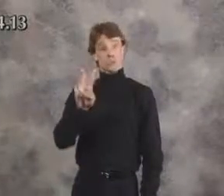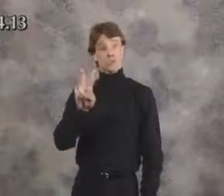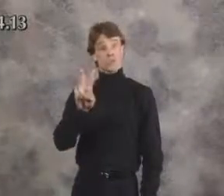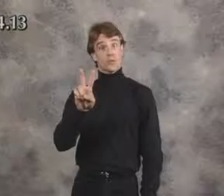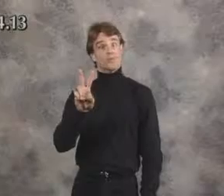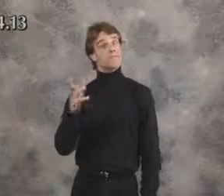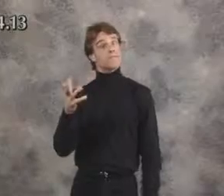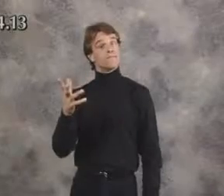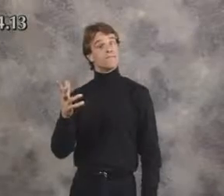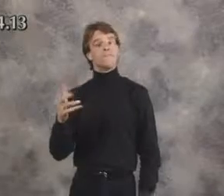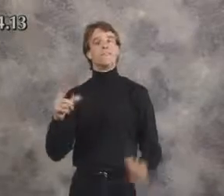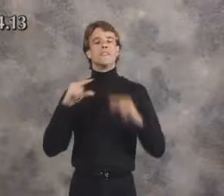2